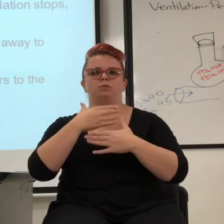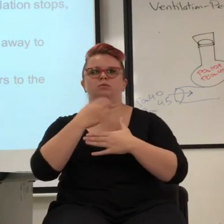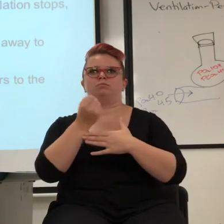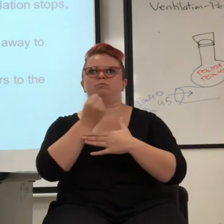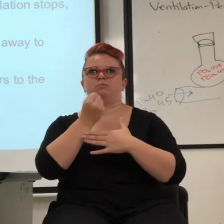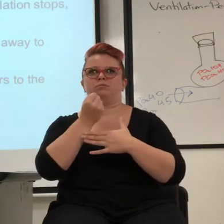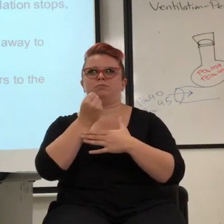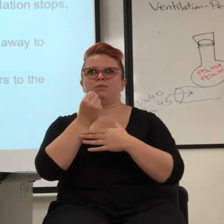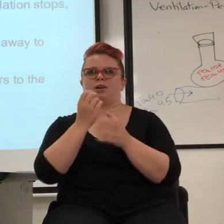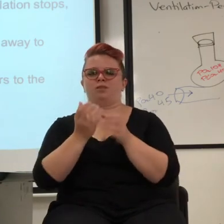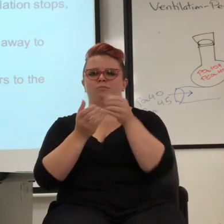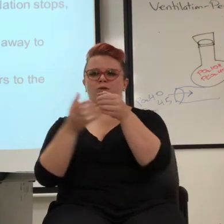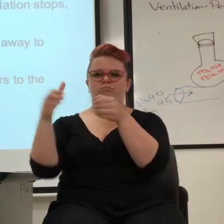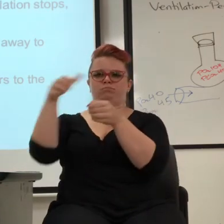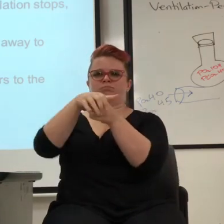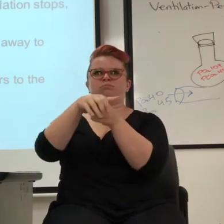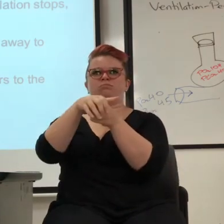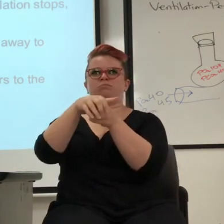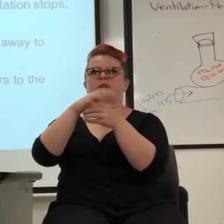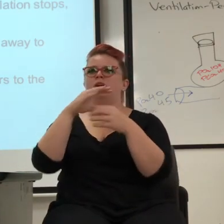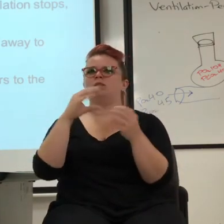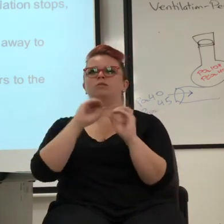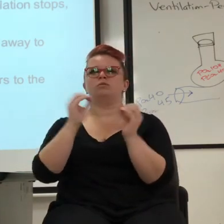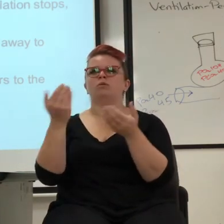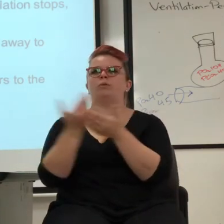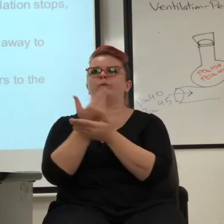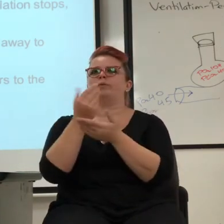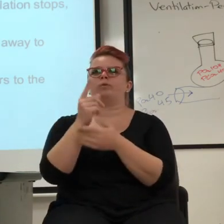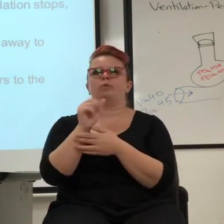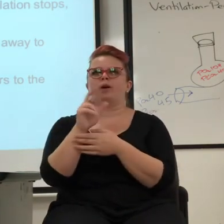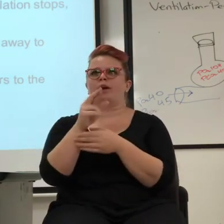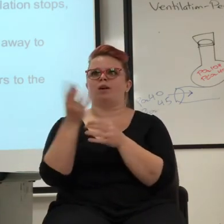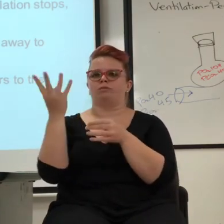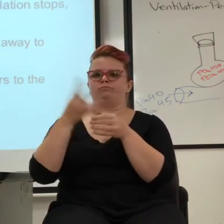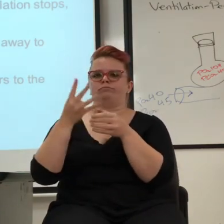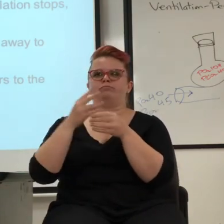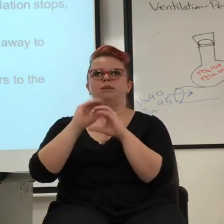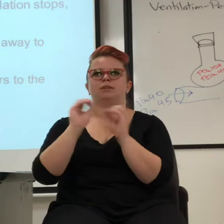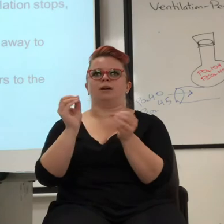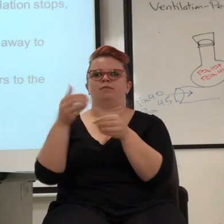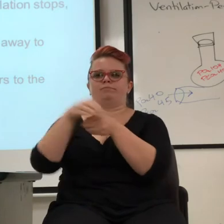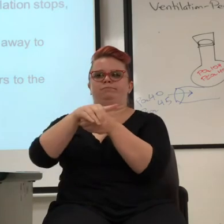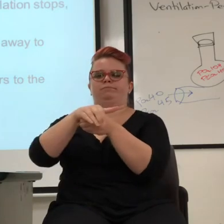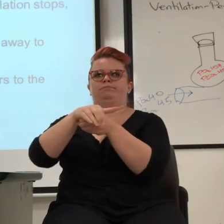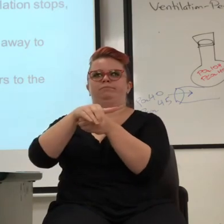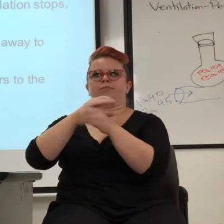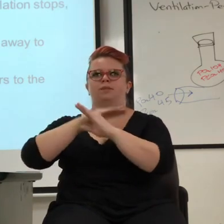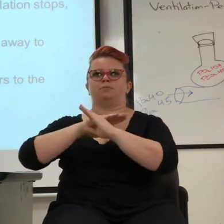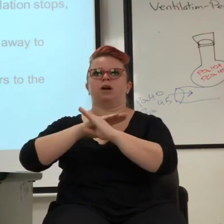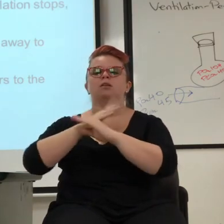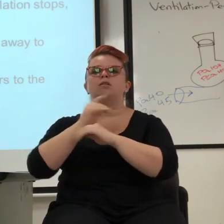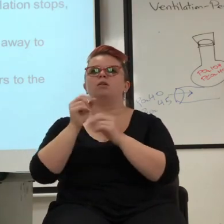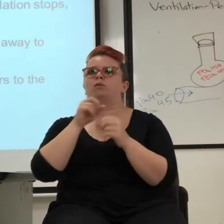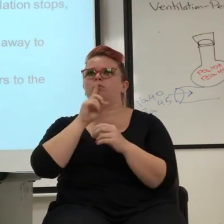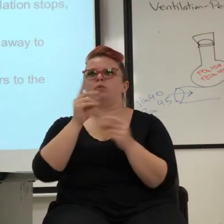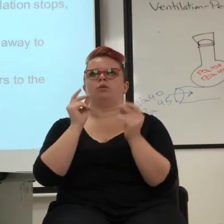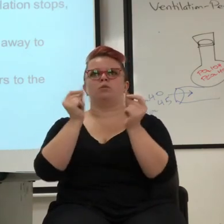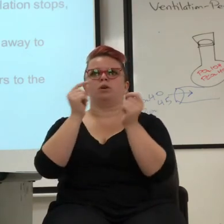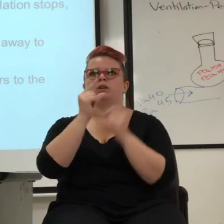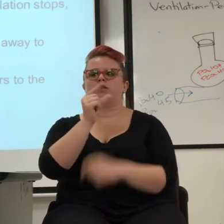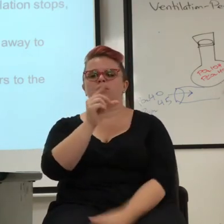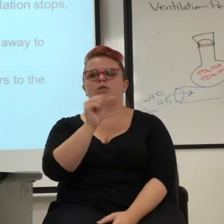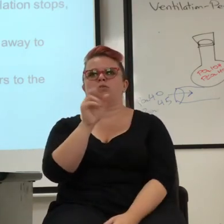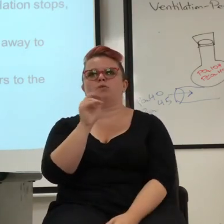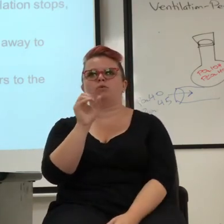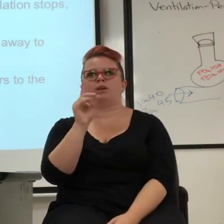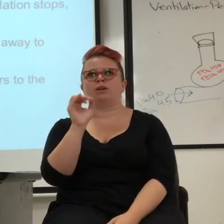the tube, no more fresh air is coming in, that really quickly this gradient